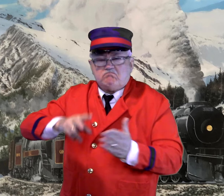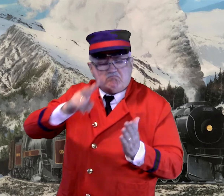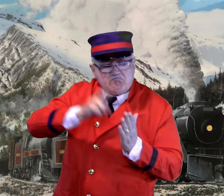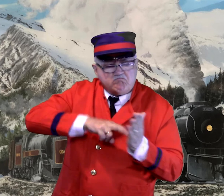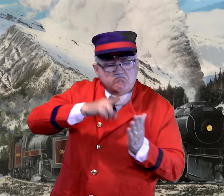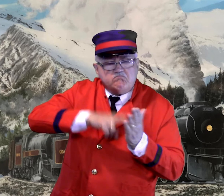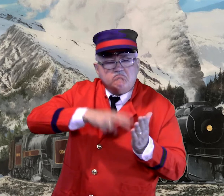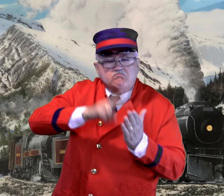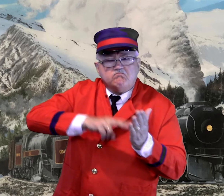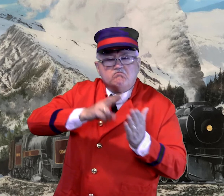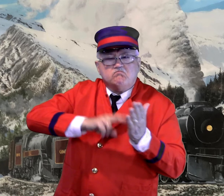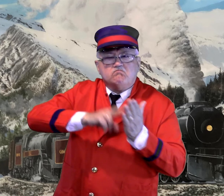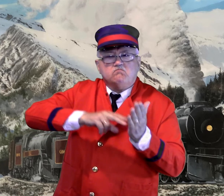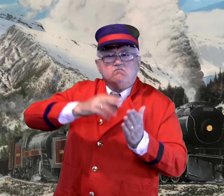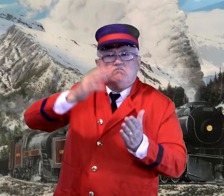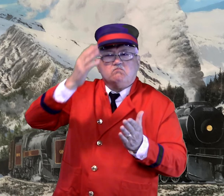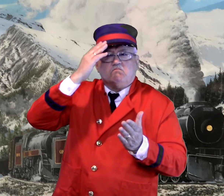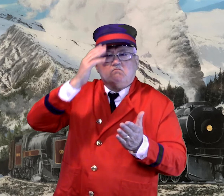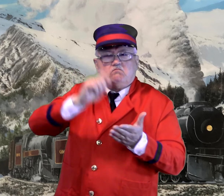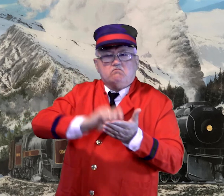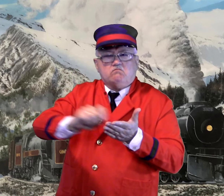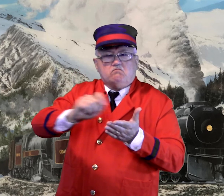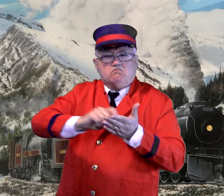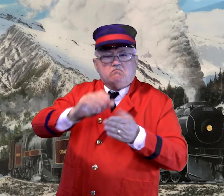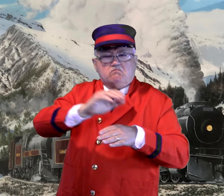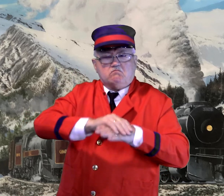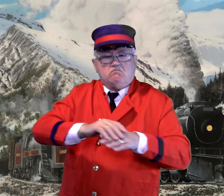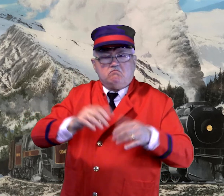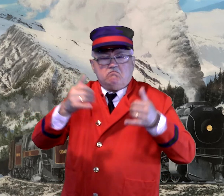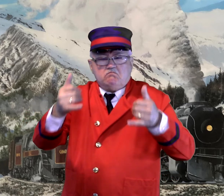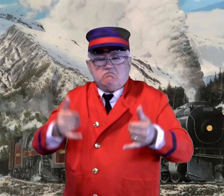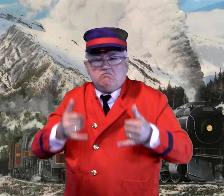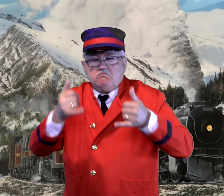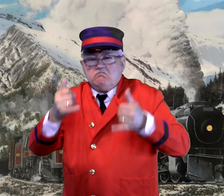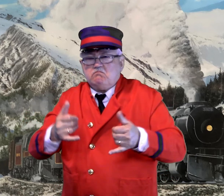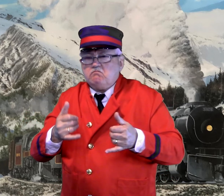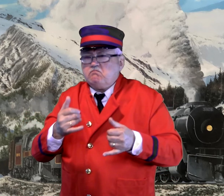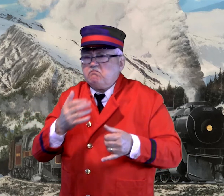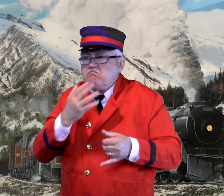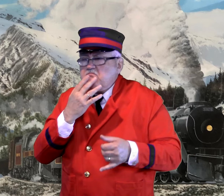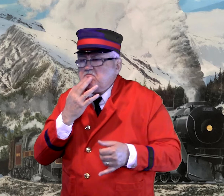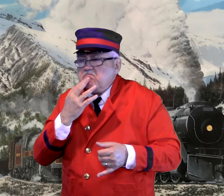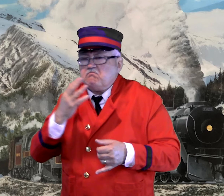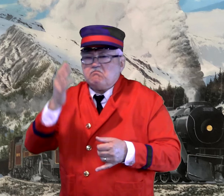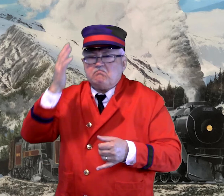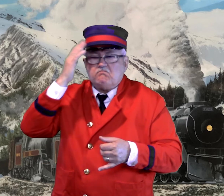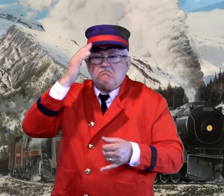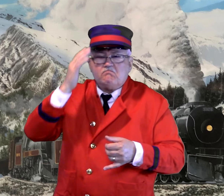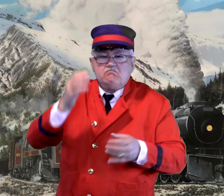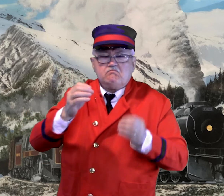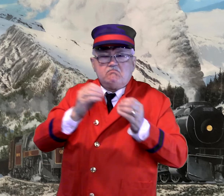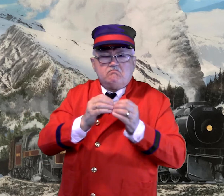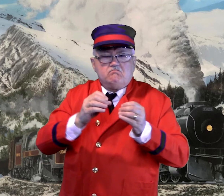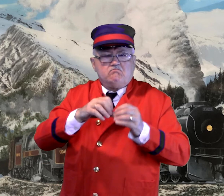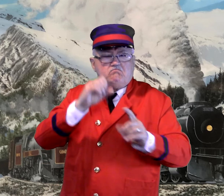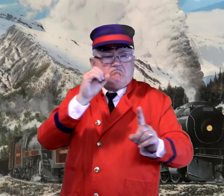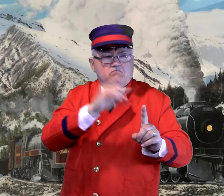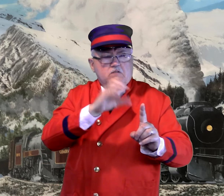their chores. Some passed time reading, thereby acquiring English literacy. Other times they passed